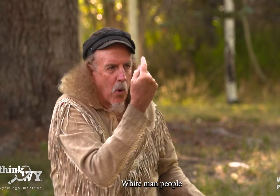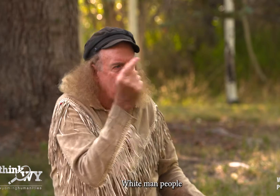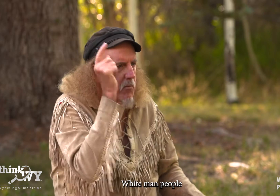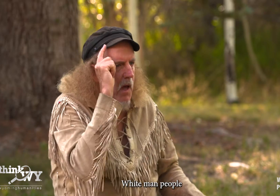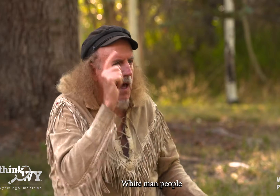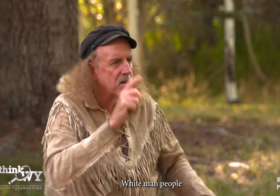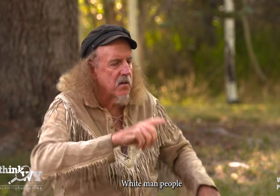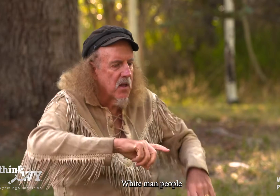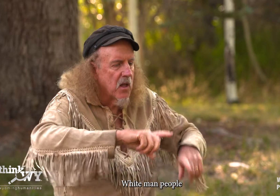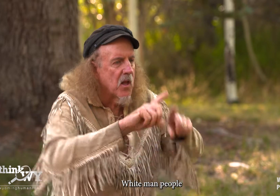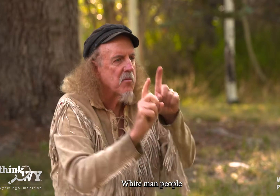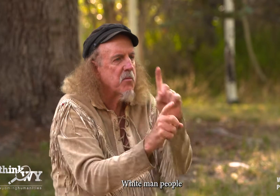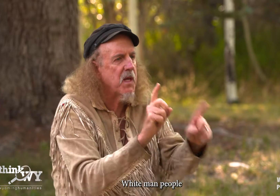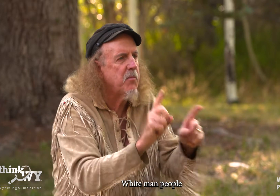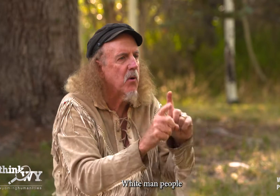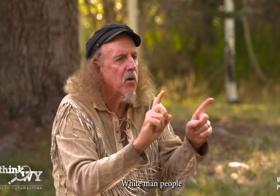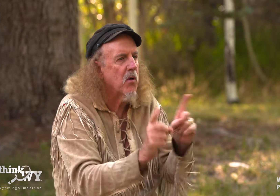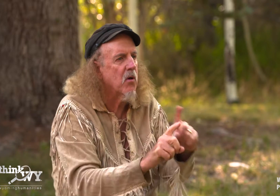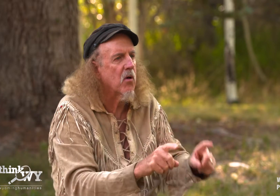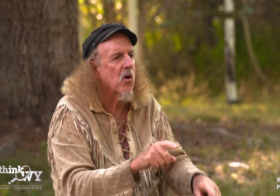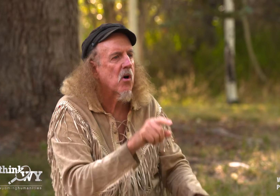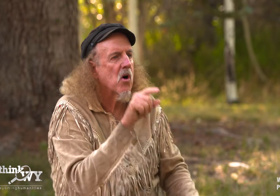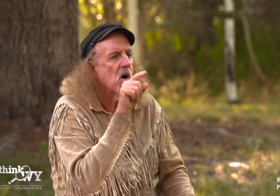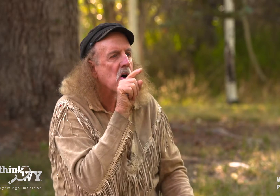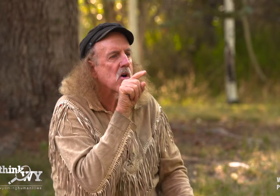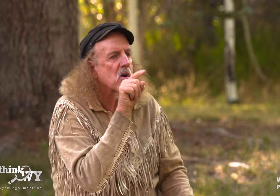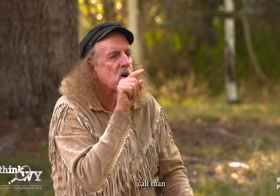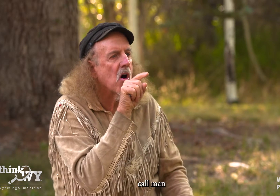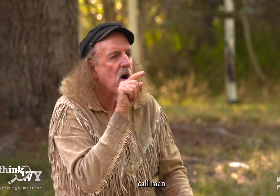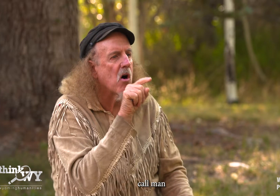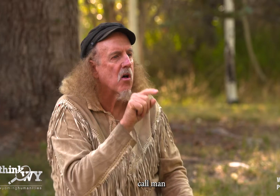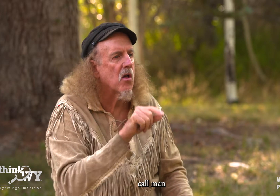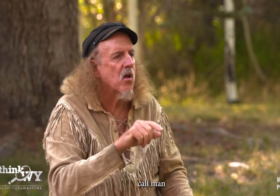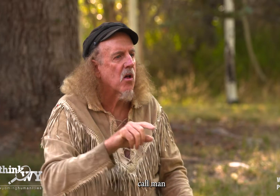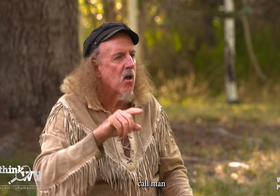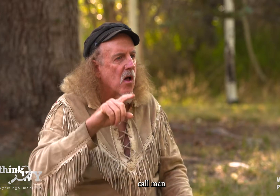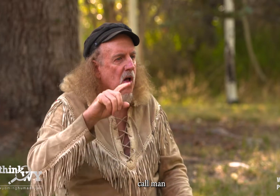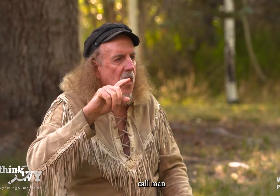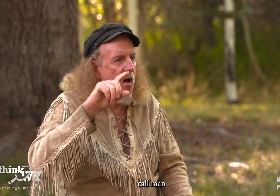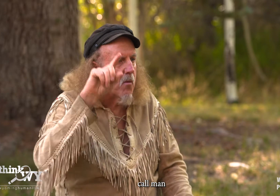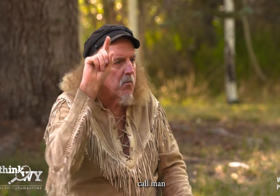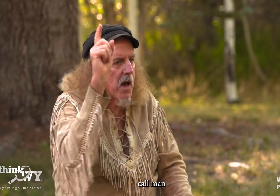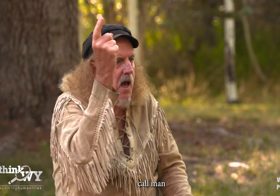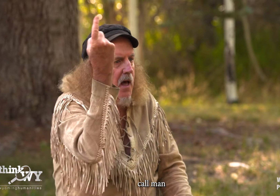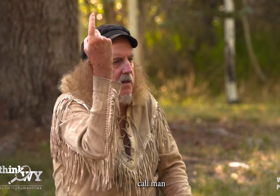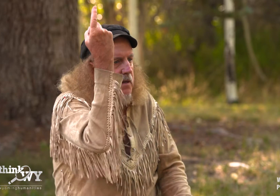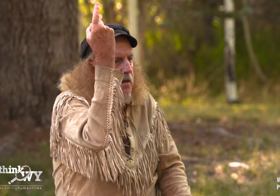White man people call man,